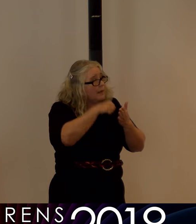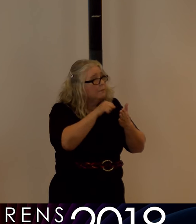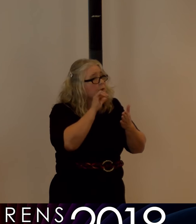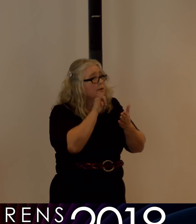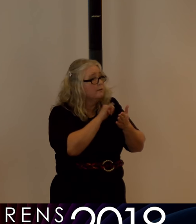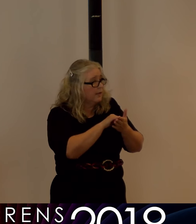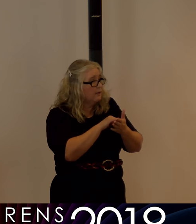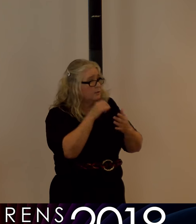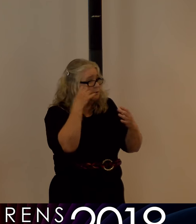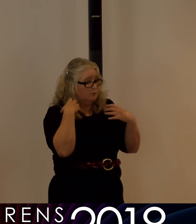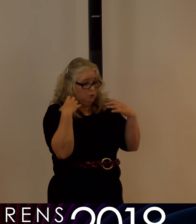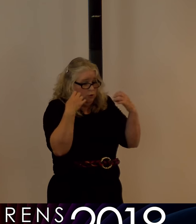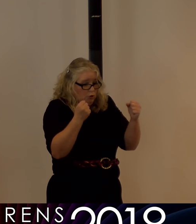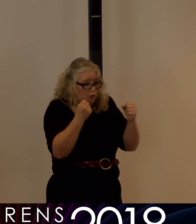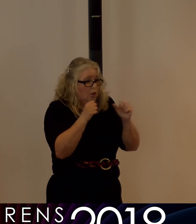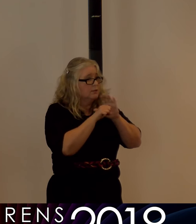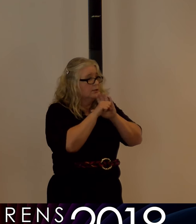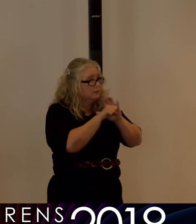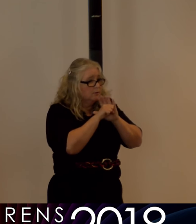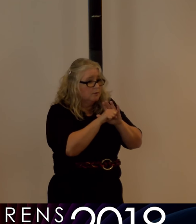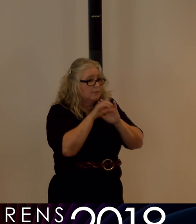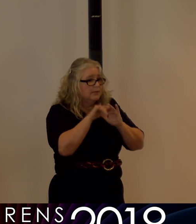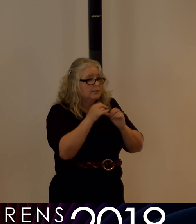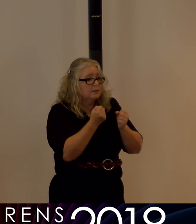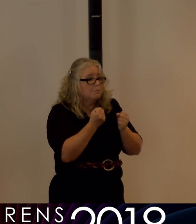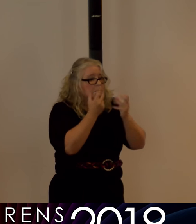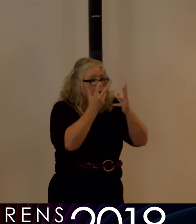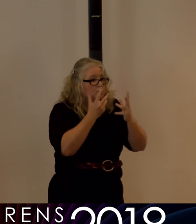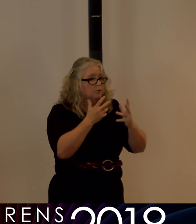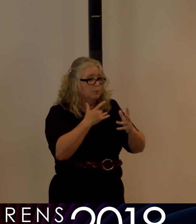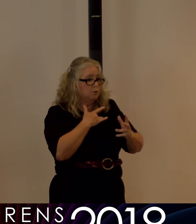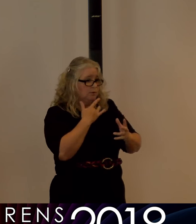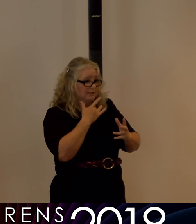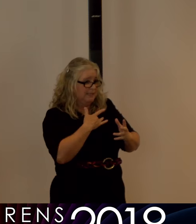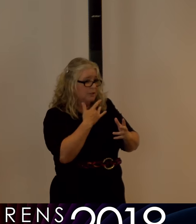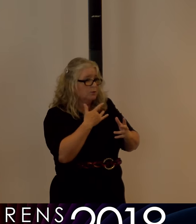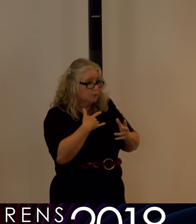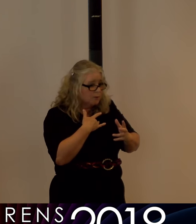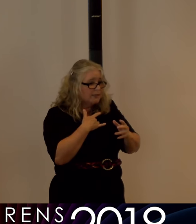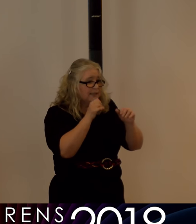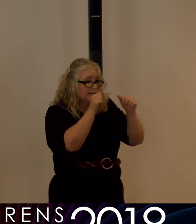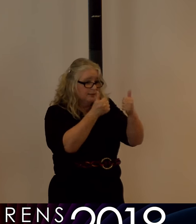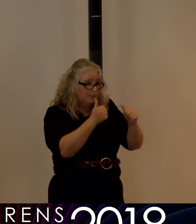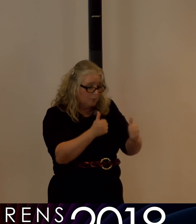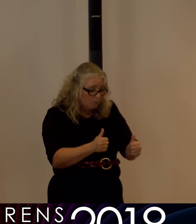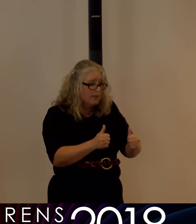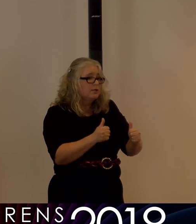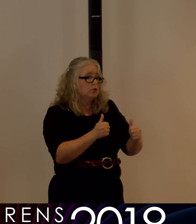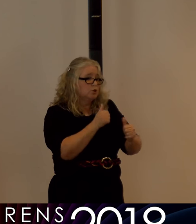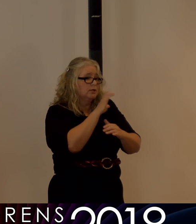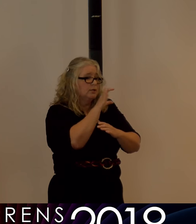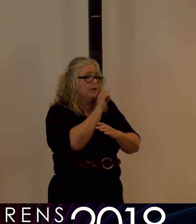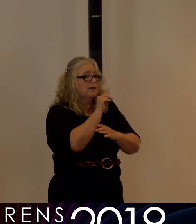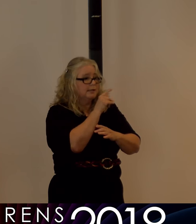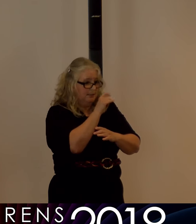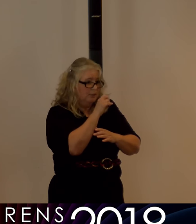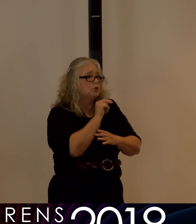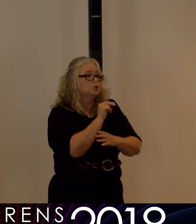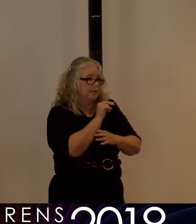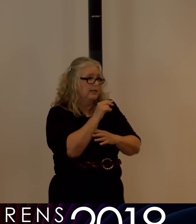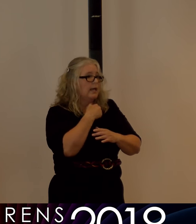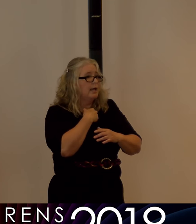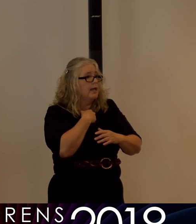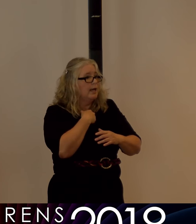multiple sensory deprivation condition. It is really the only disorder that I'm aware of that affects all the